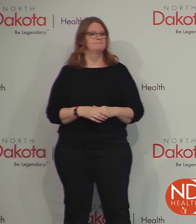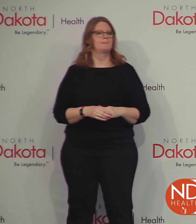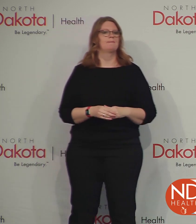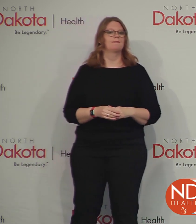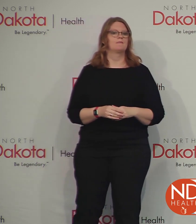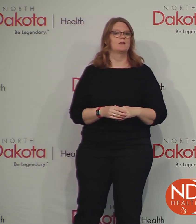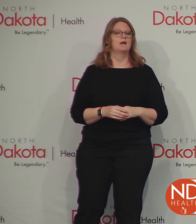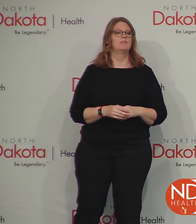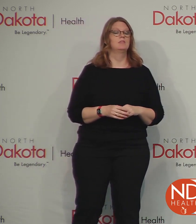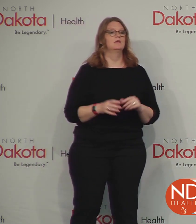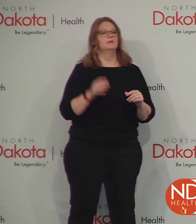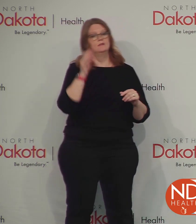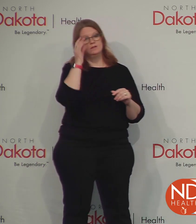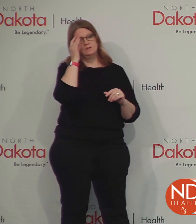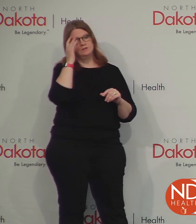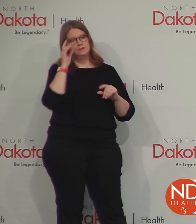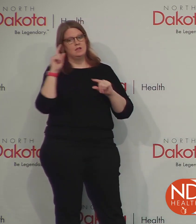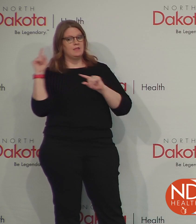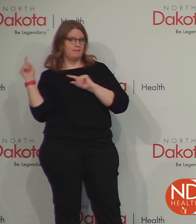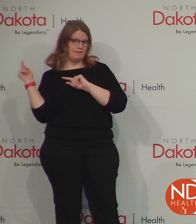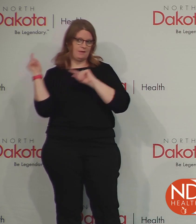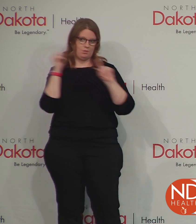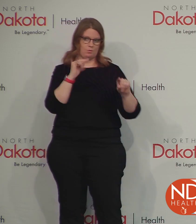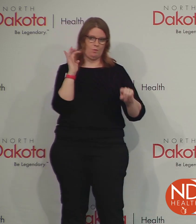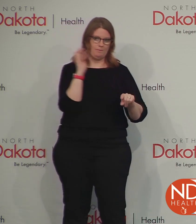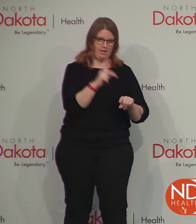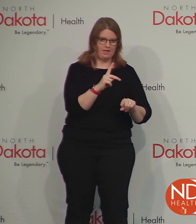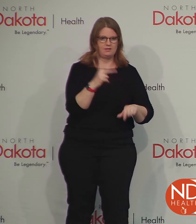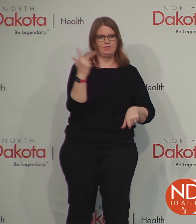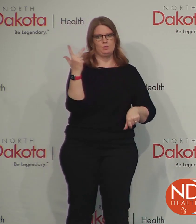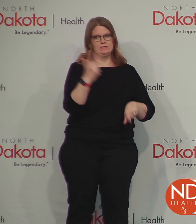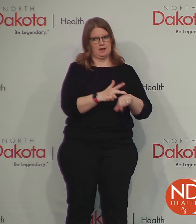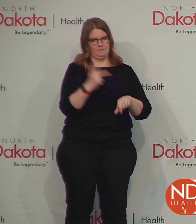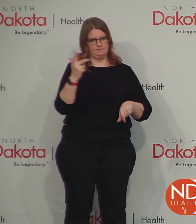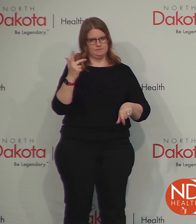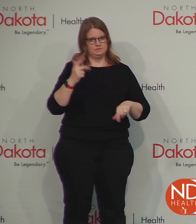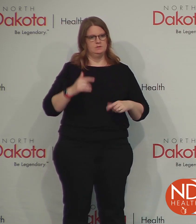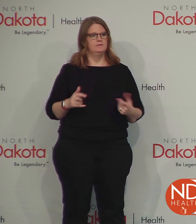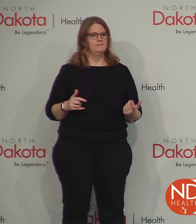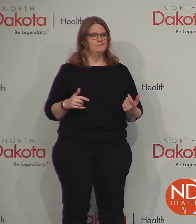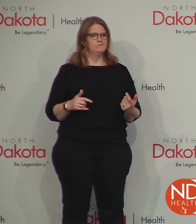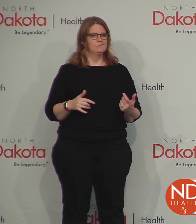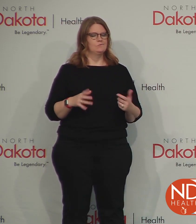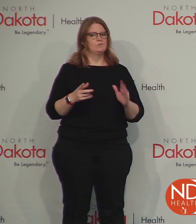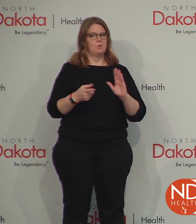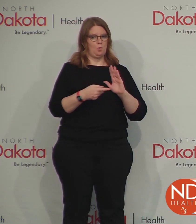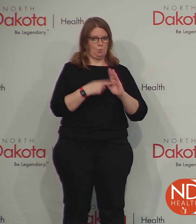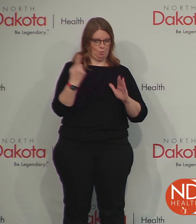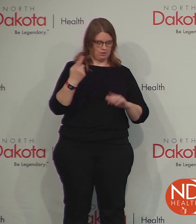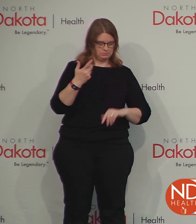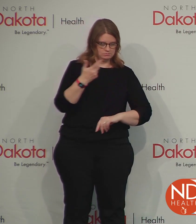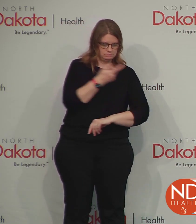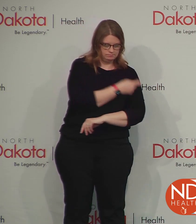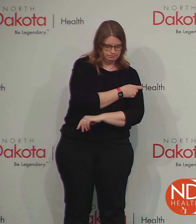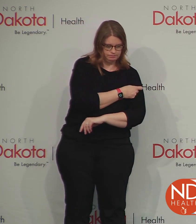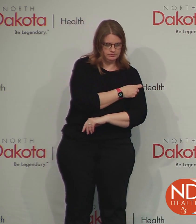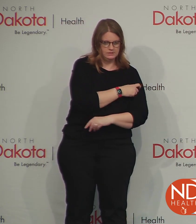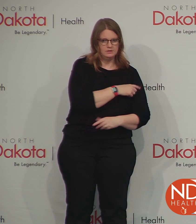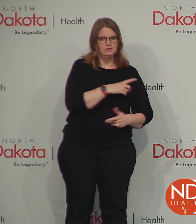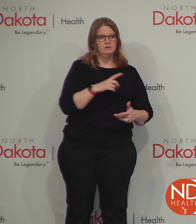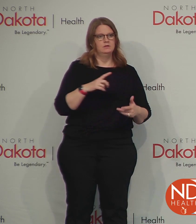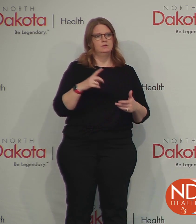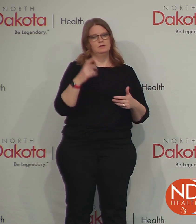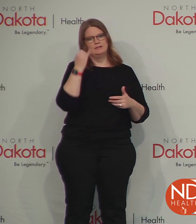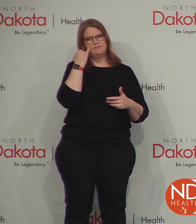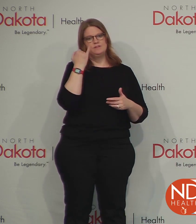And then they will go back to those long-term cares a total of 3 times. And so they'll go once, and then they'll go again, if